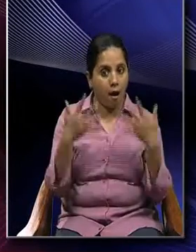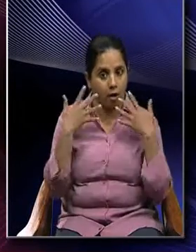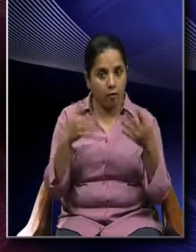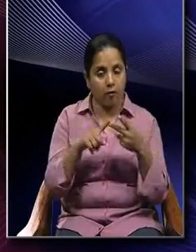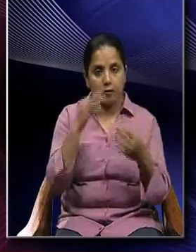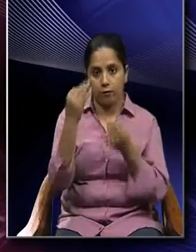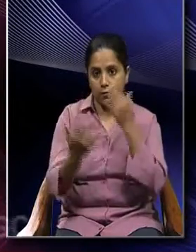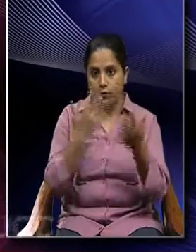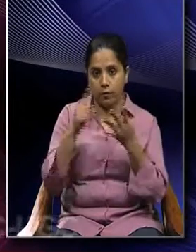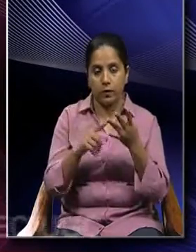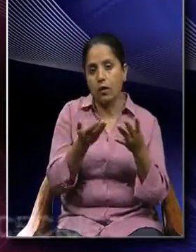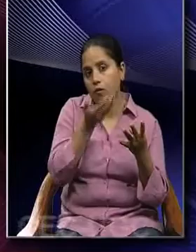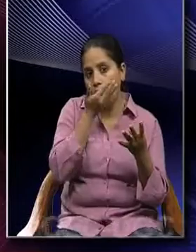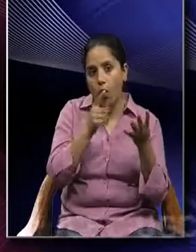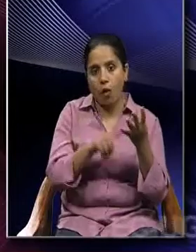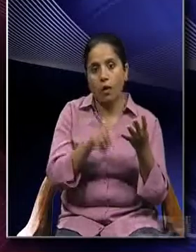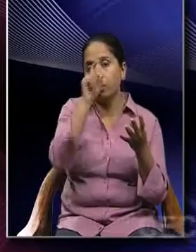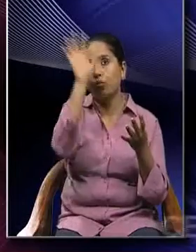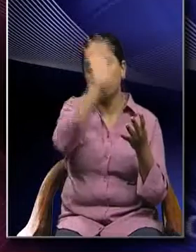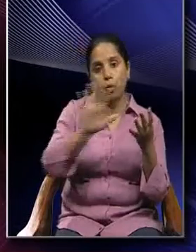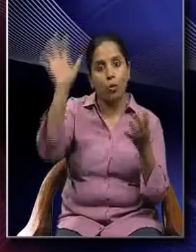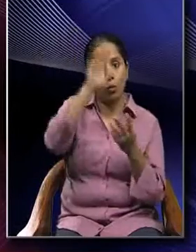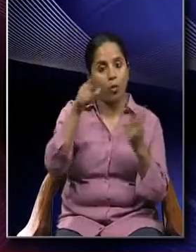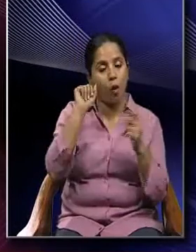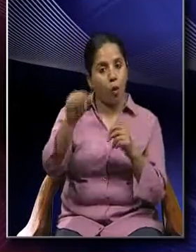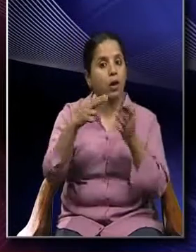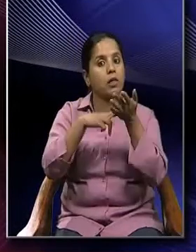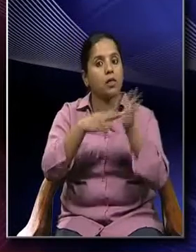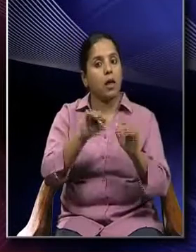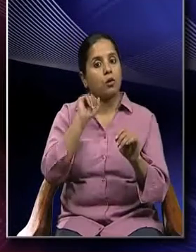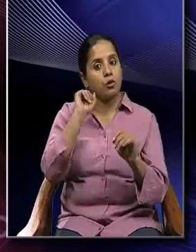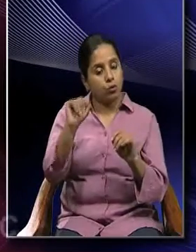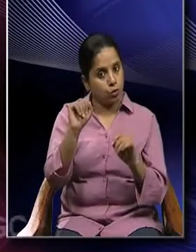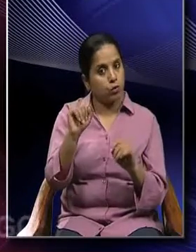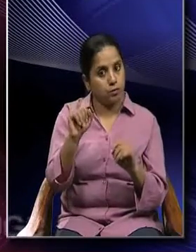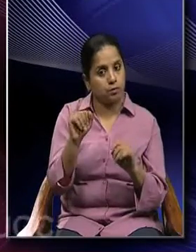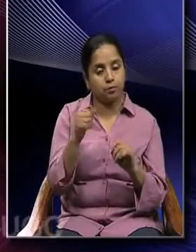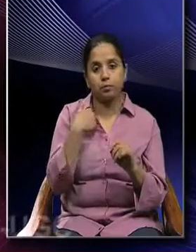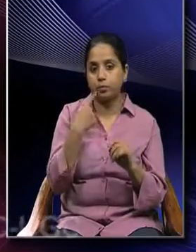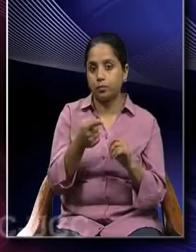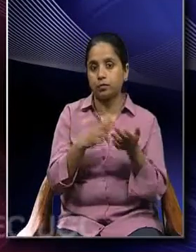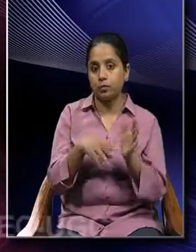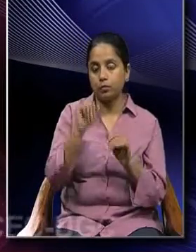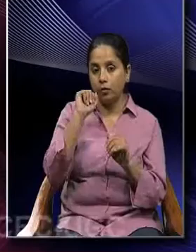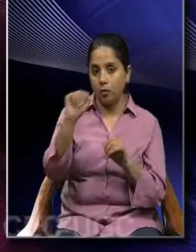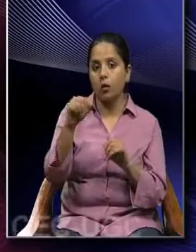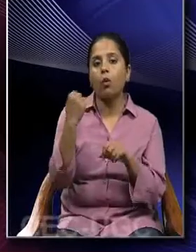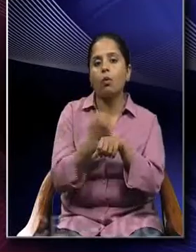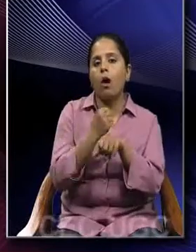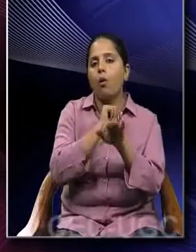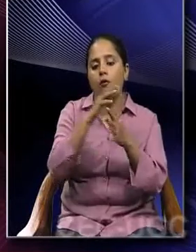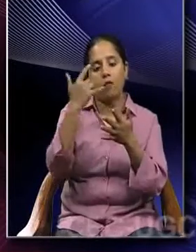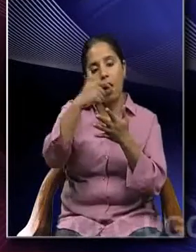fire, water and sky. With their natural dharma, or when we say their natural dharma, we are talking about